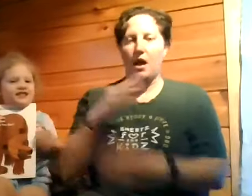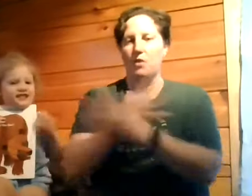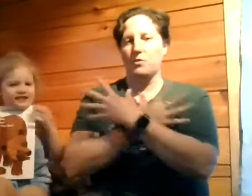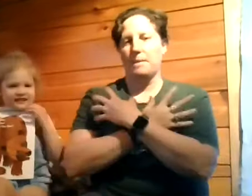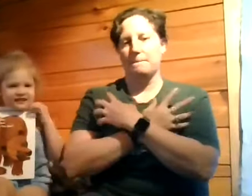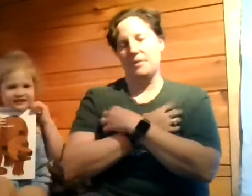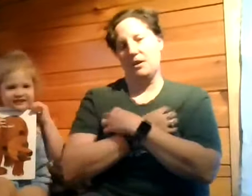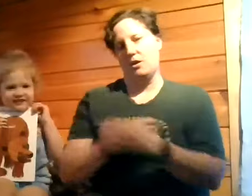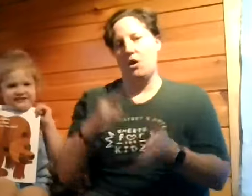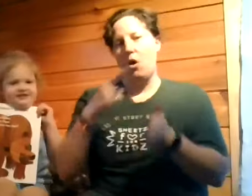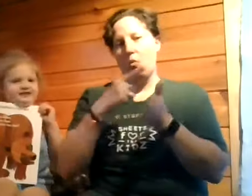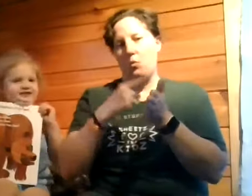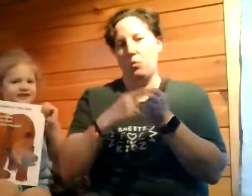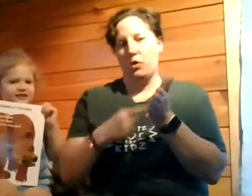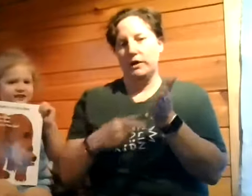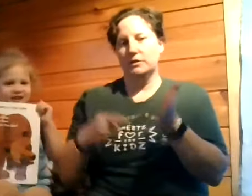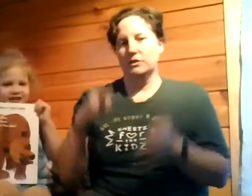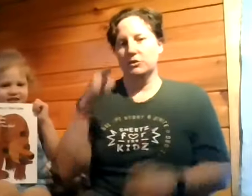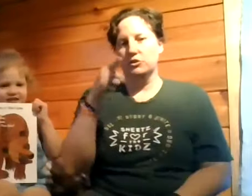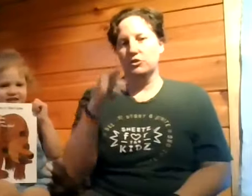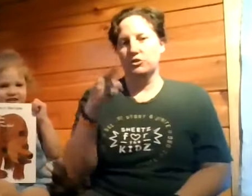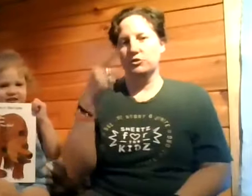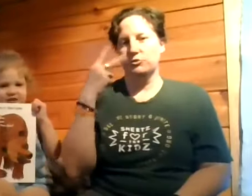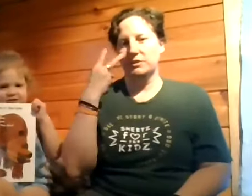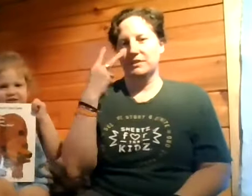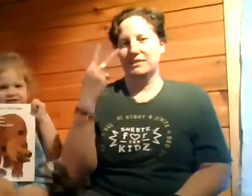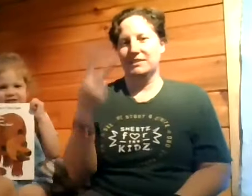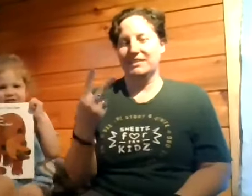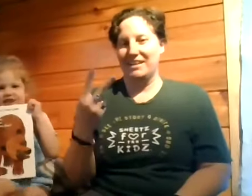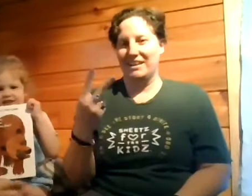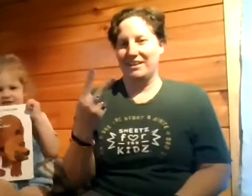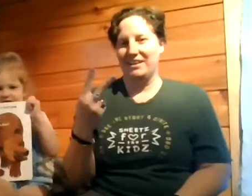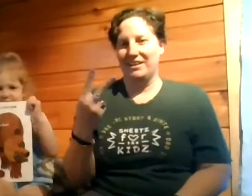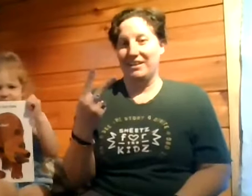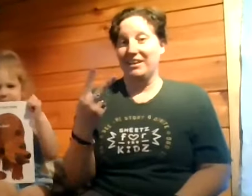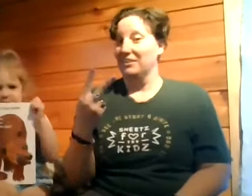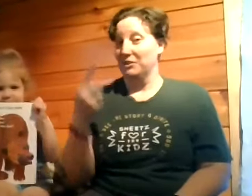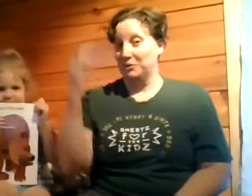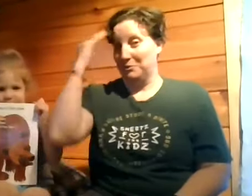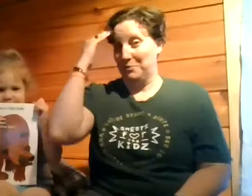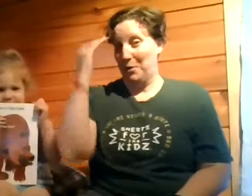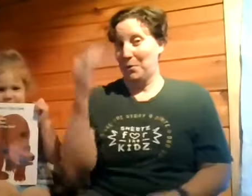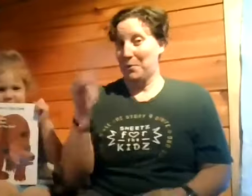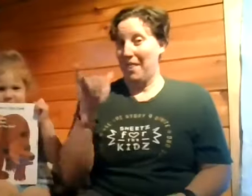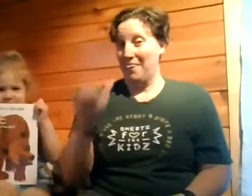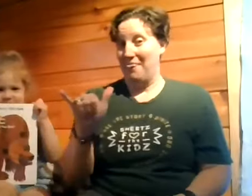Brown Bear, what do you see? Do you know